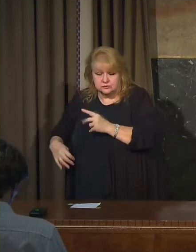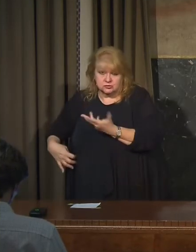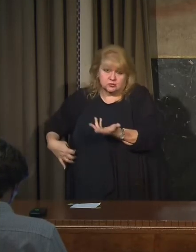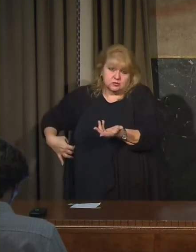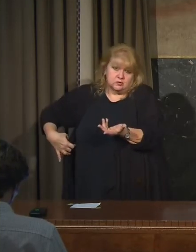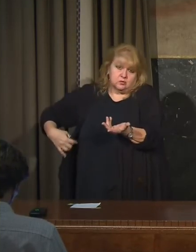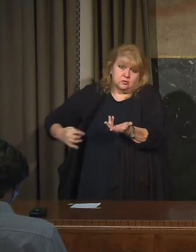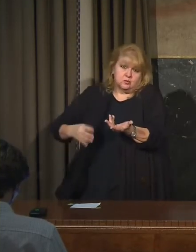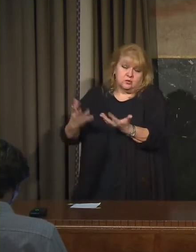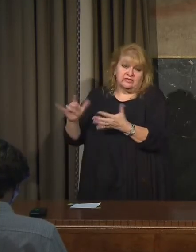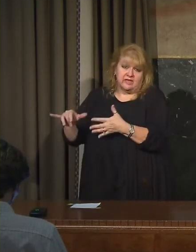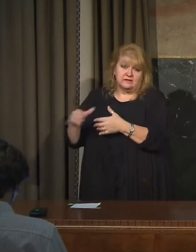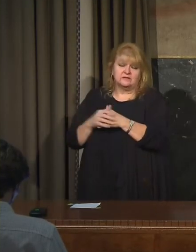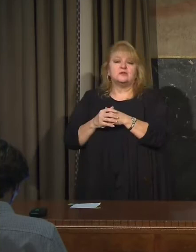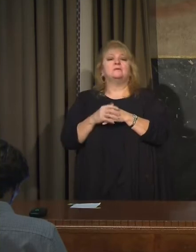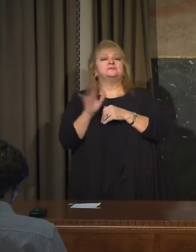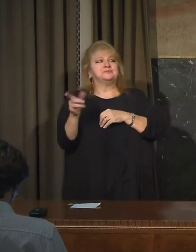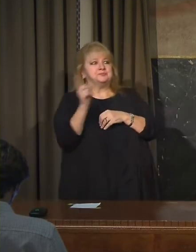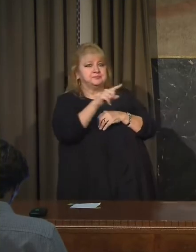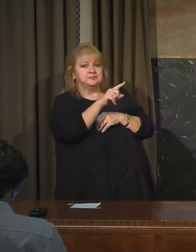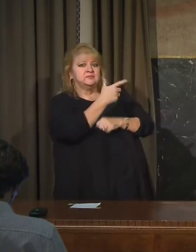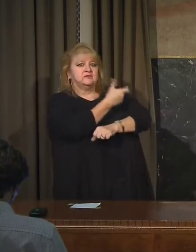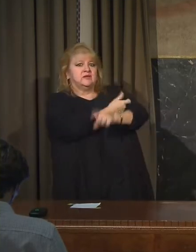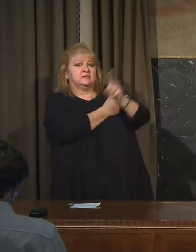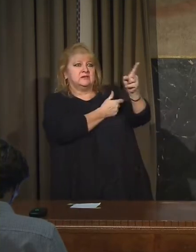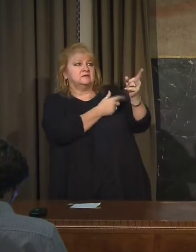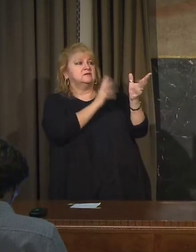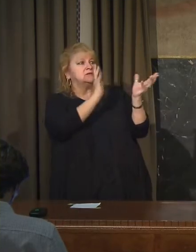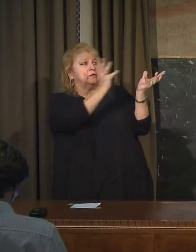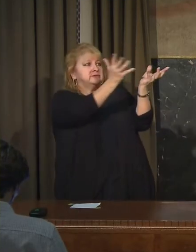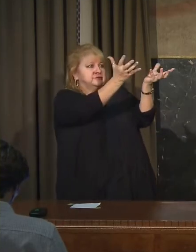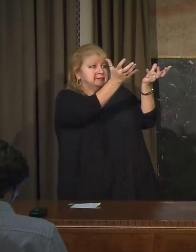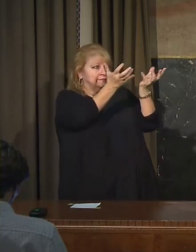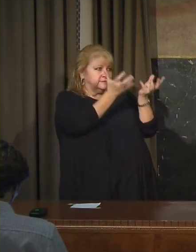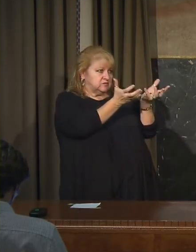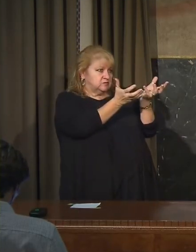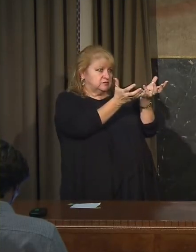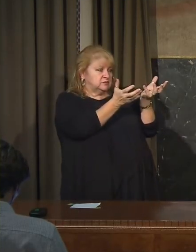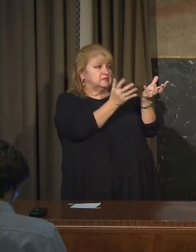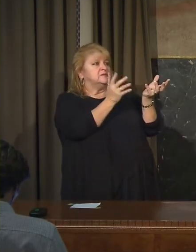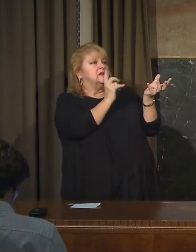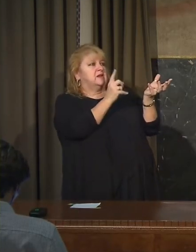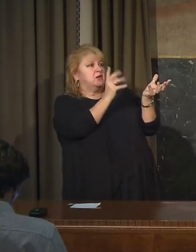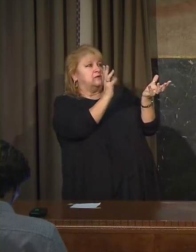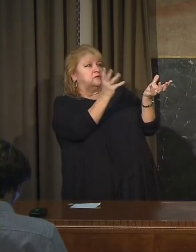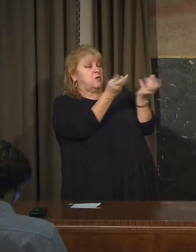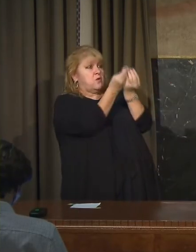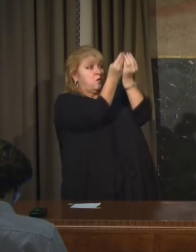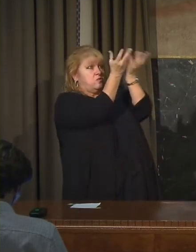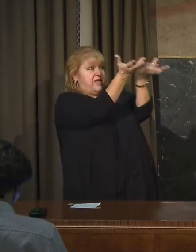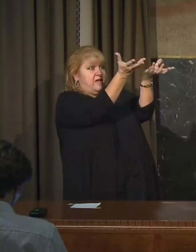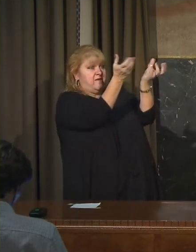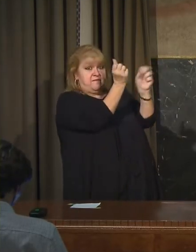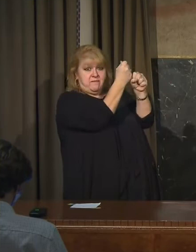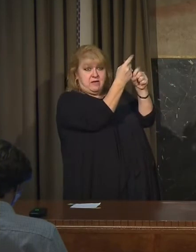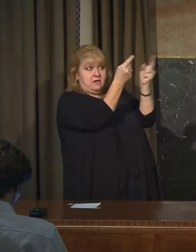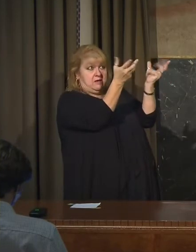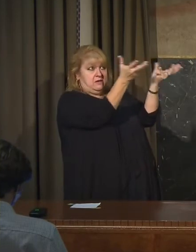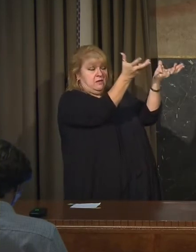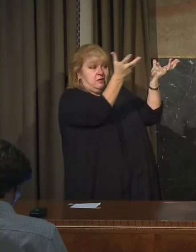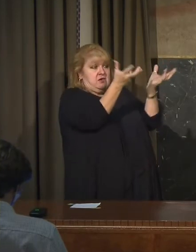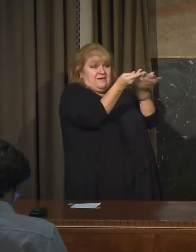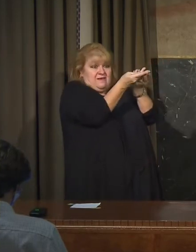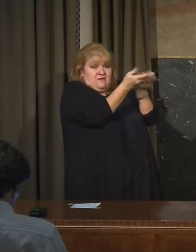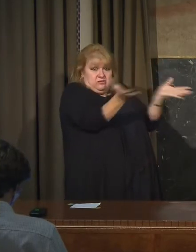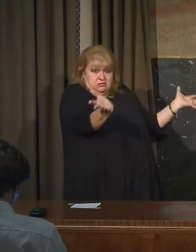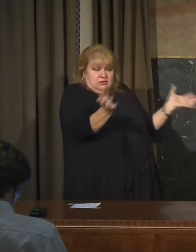So we're taking the doses that we have and the population that we have eligible for the vaccines in accordance with the priority groups that we're working